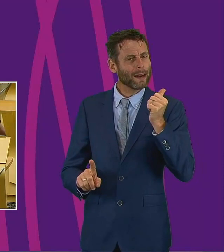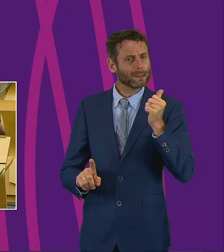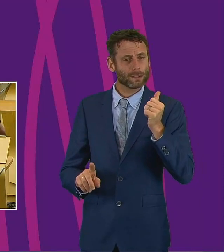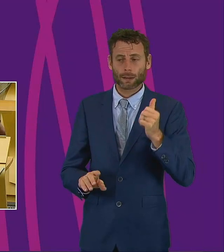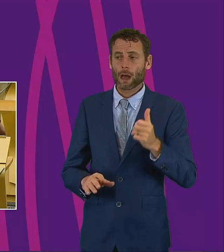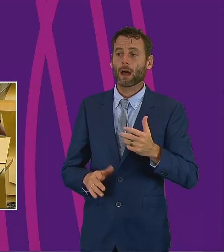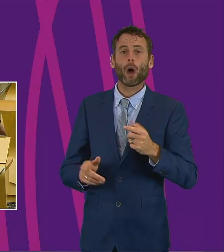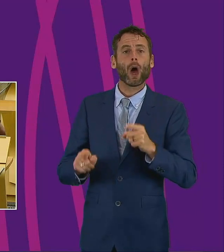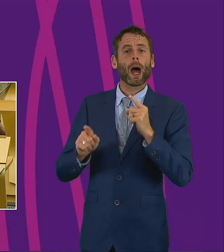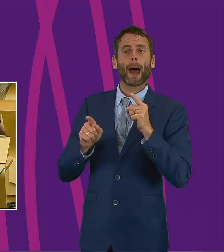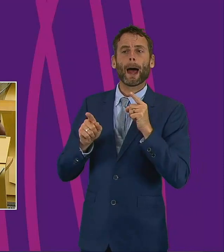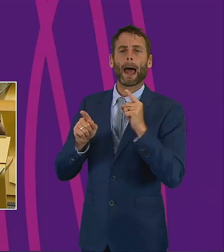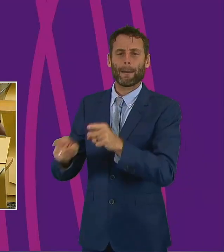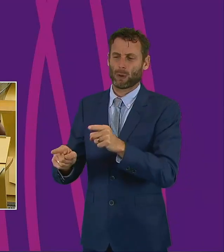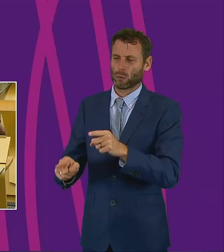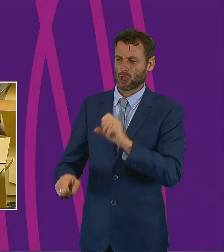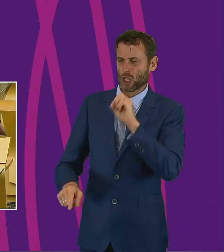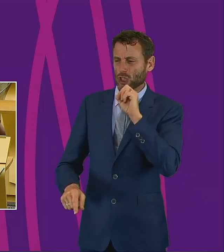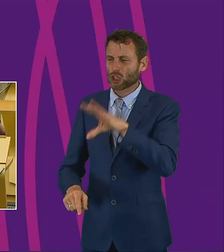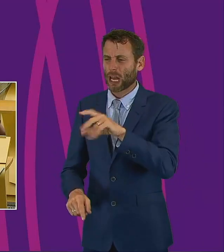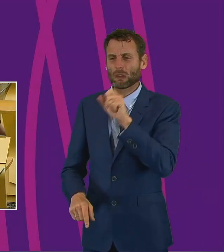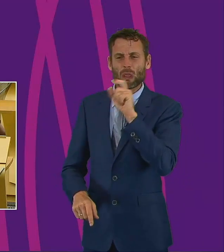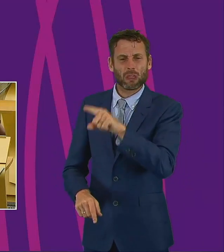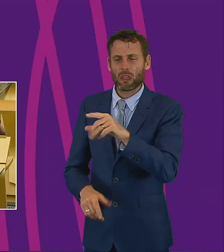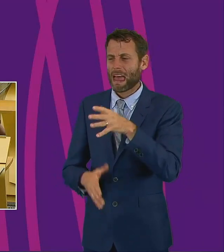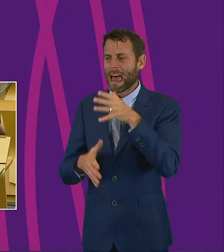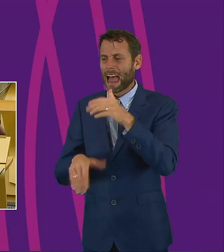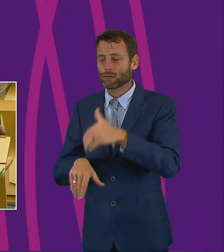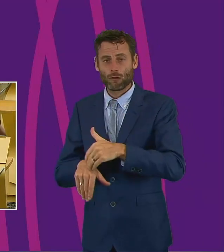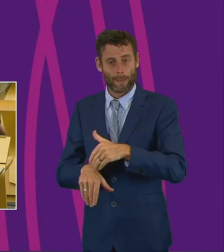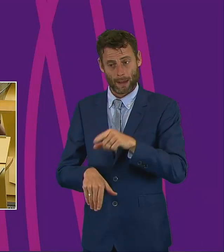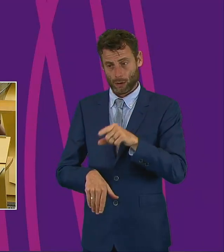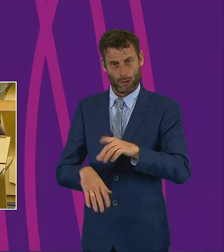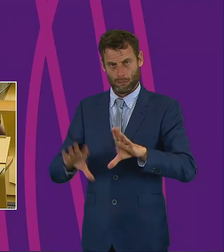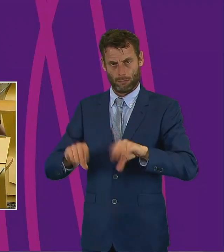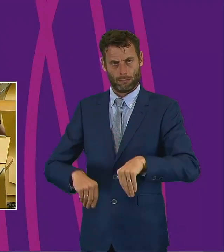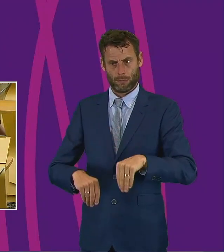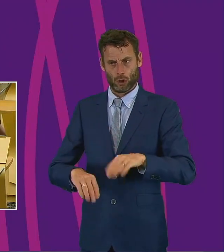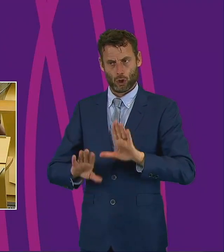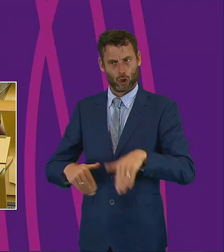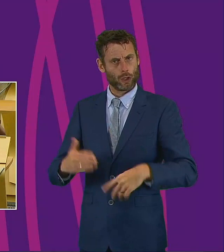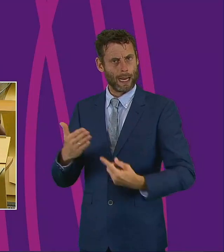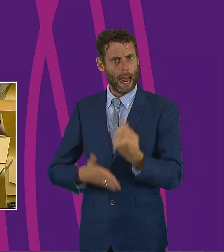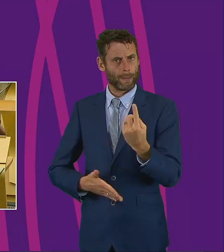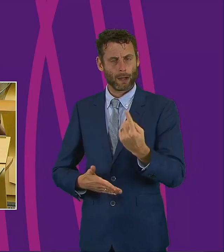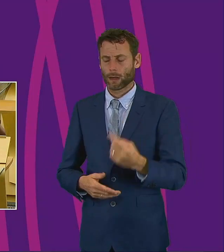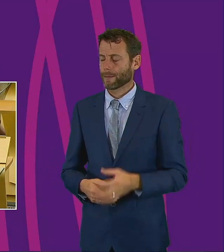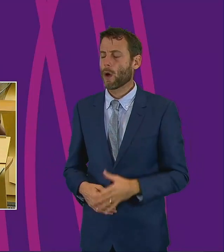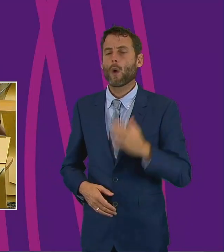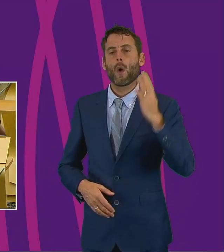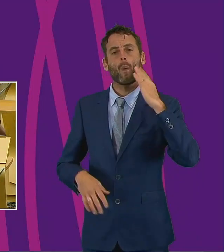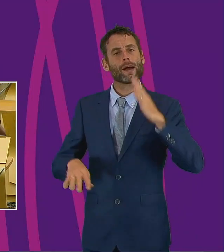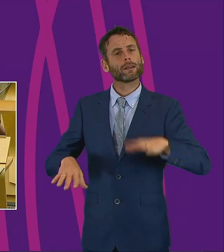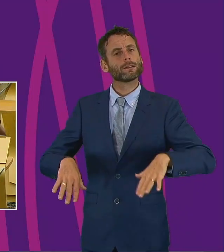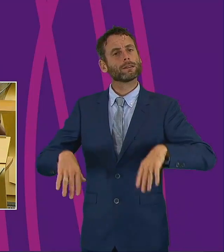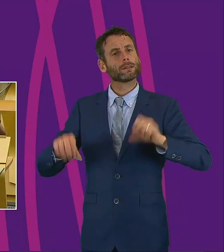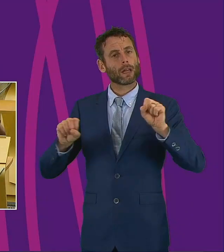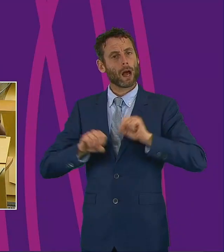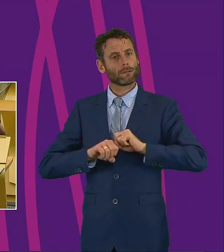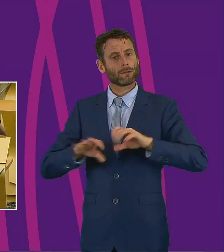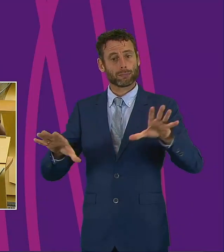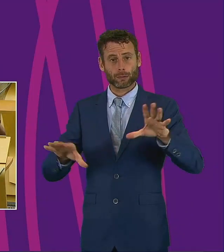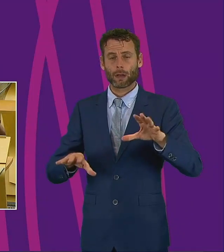of any abuse, discrimination, hate crime or stigma. At the start of the pandemic, we provided funding to the British